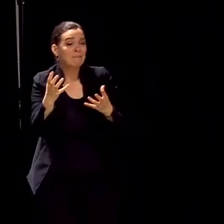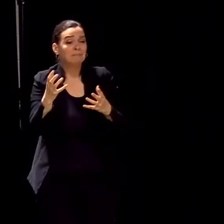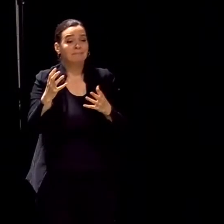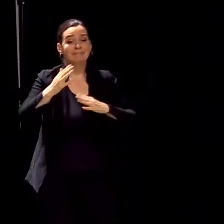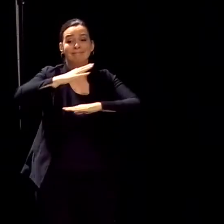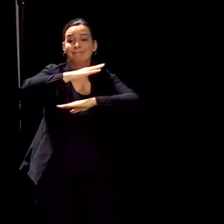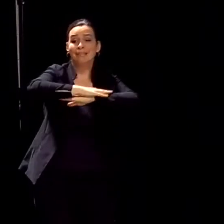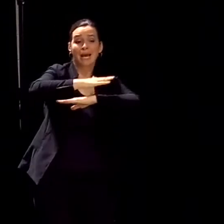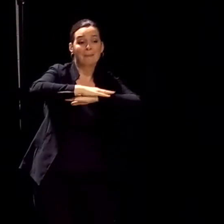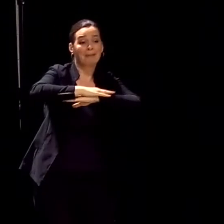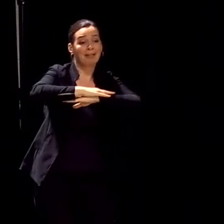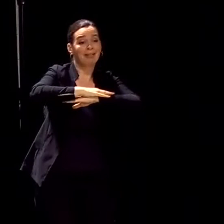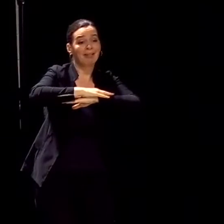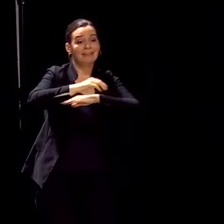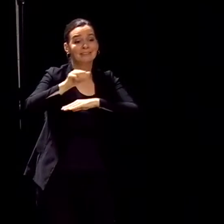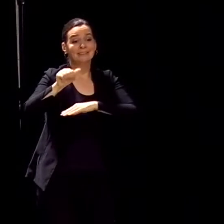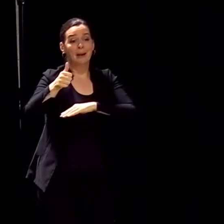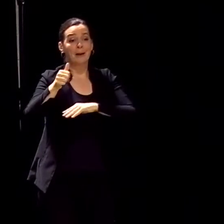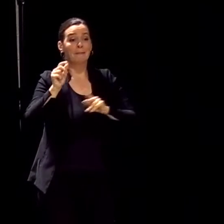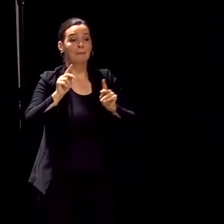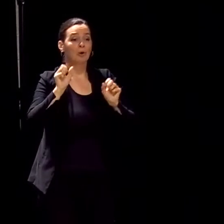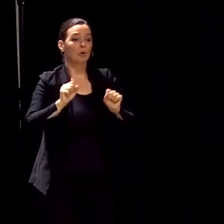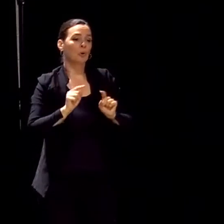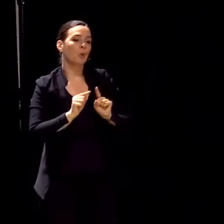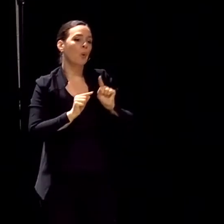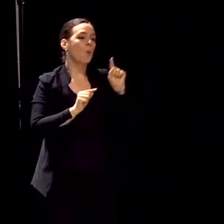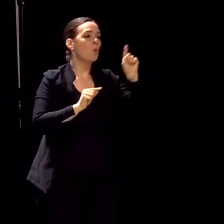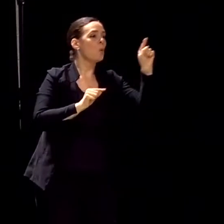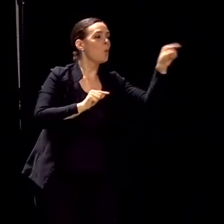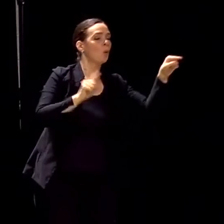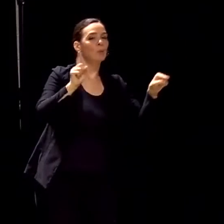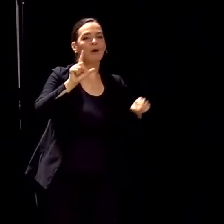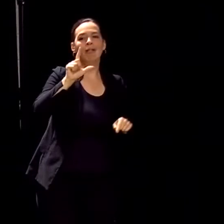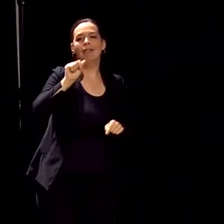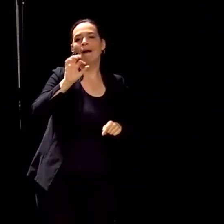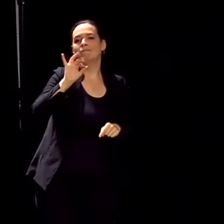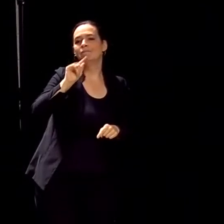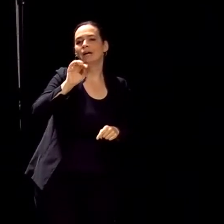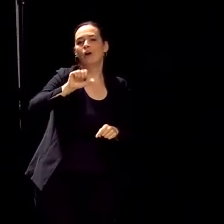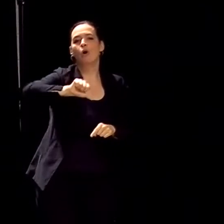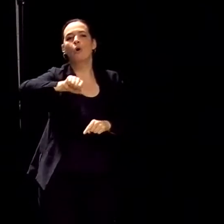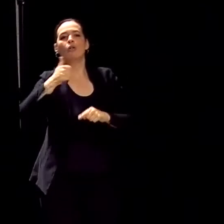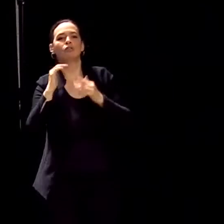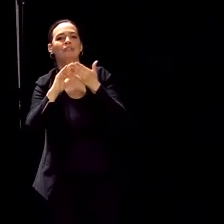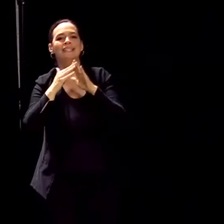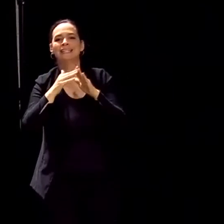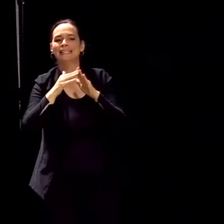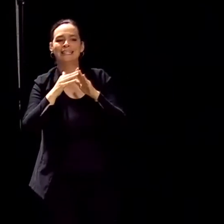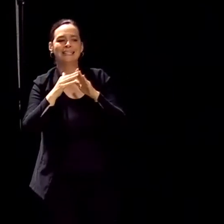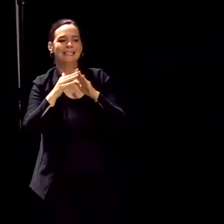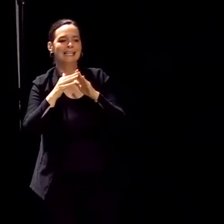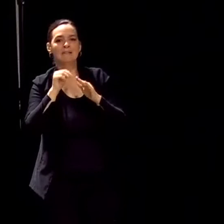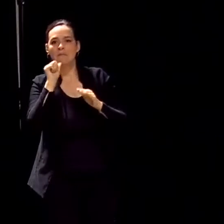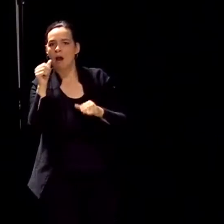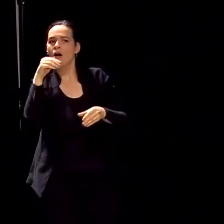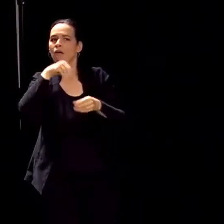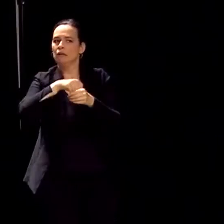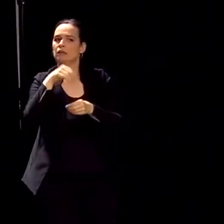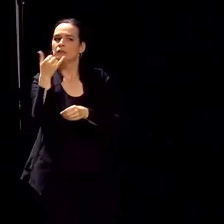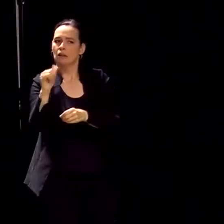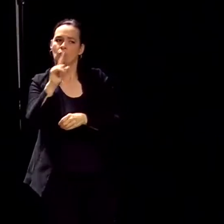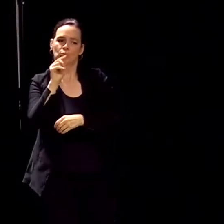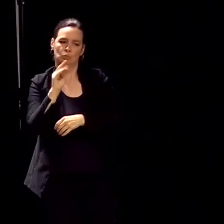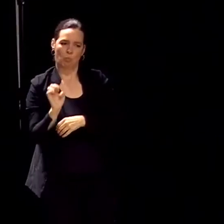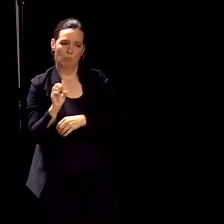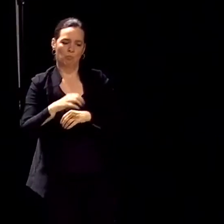the Lafayette Inn, right? So you can go still do that. We're one of the nice things about Onondaga County, and get